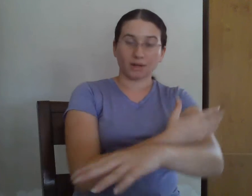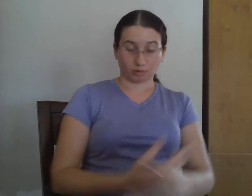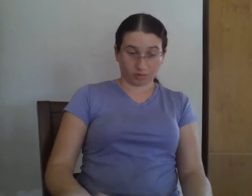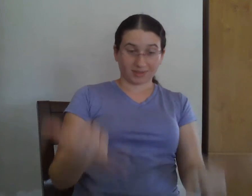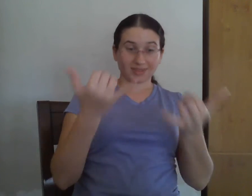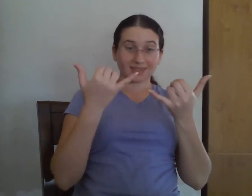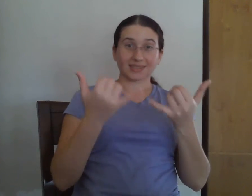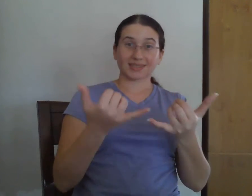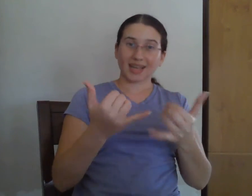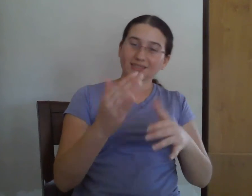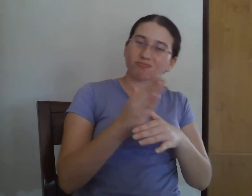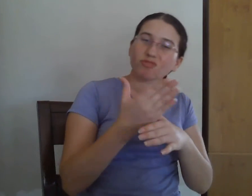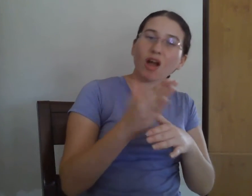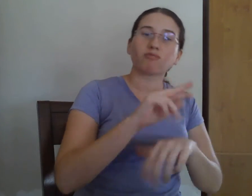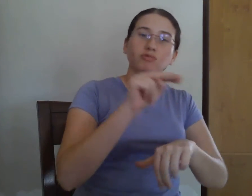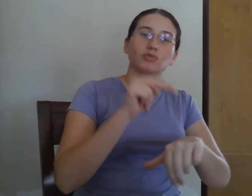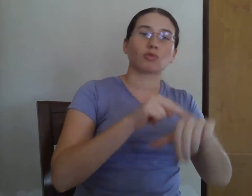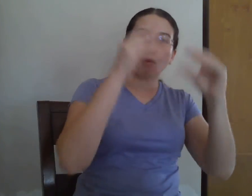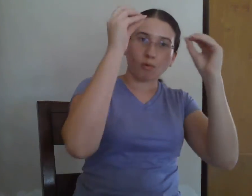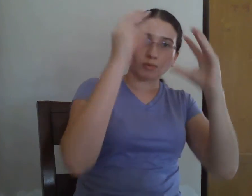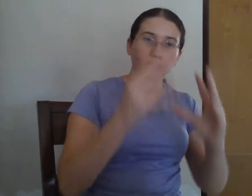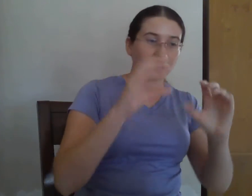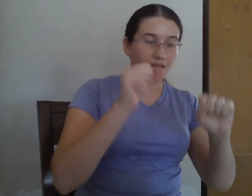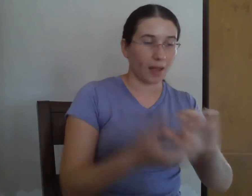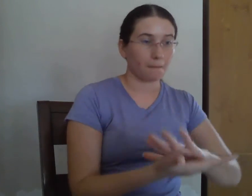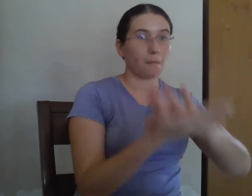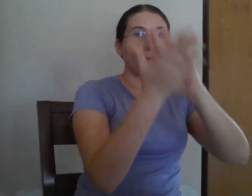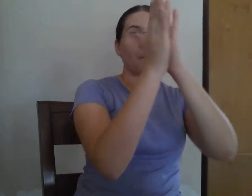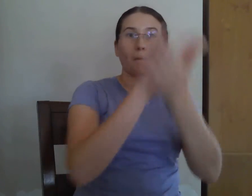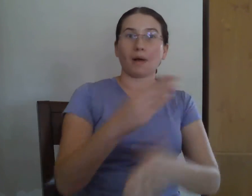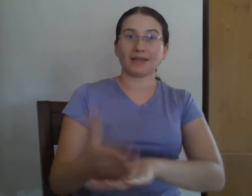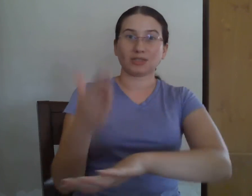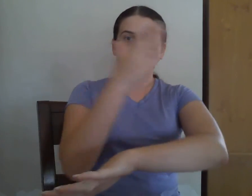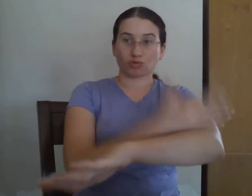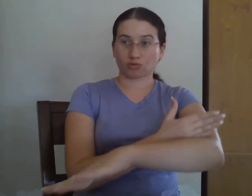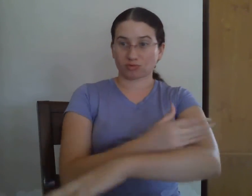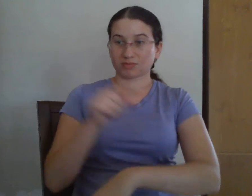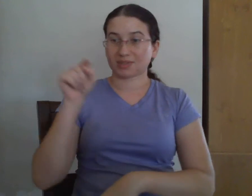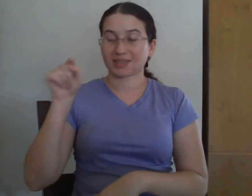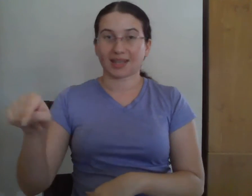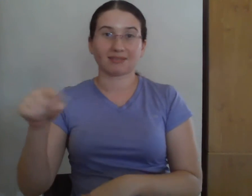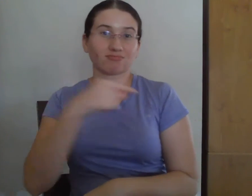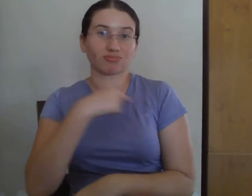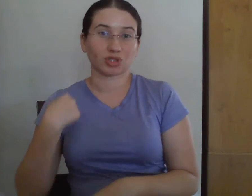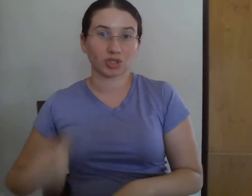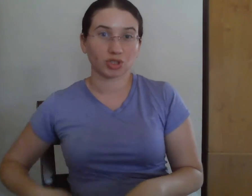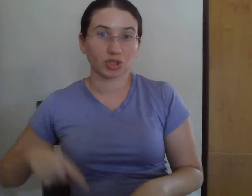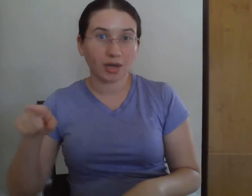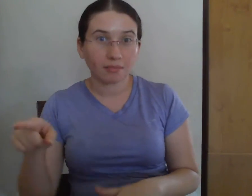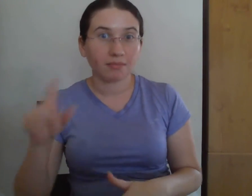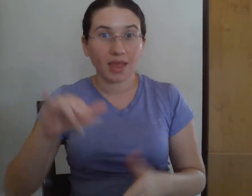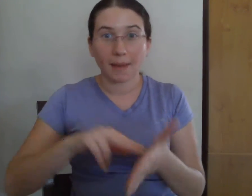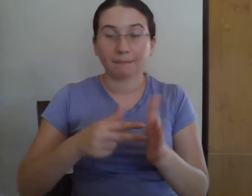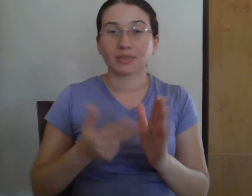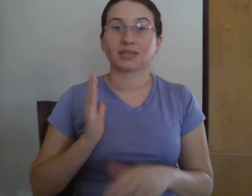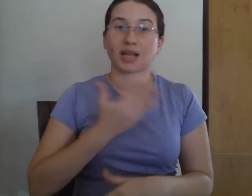good as those teachers, our students would be blowing away the rest of the world. So we need a system that helps